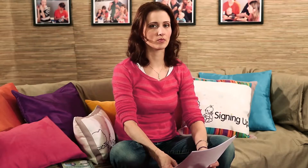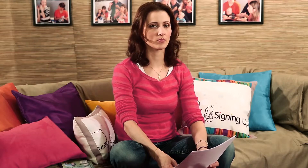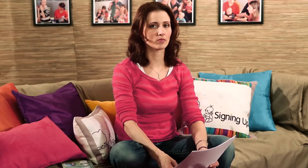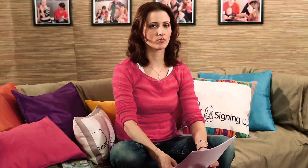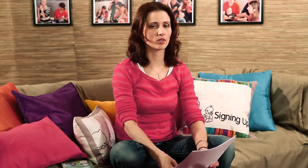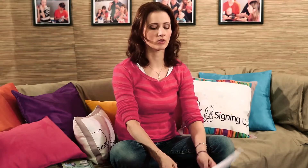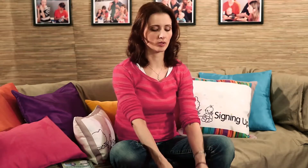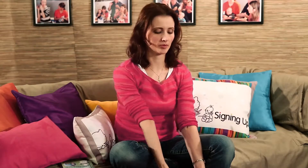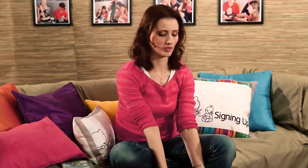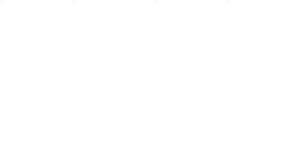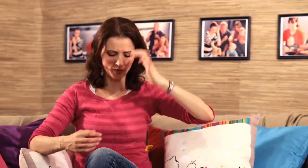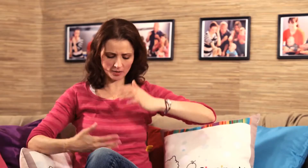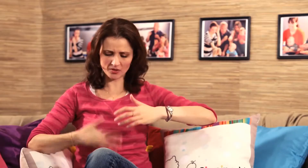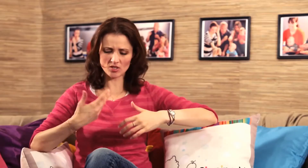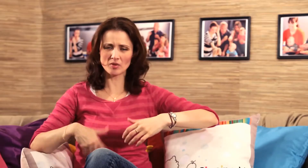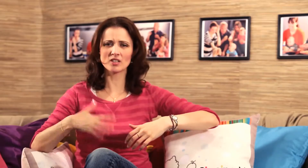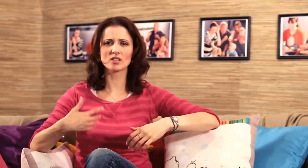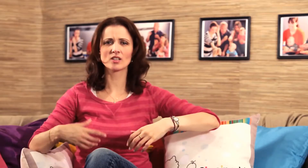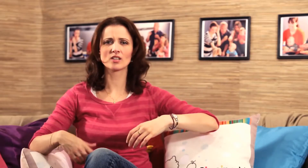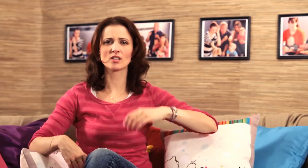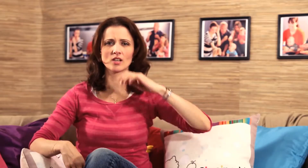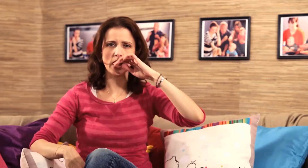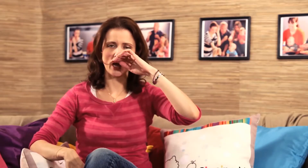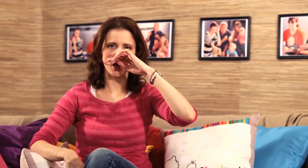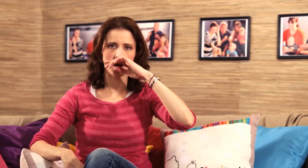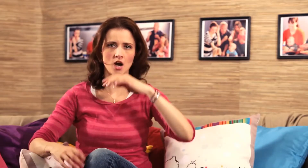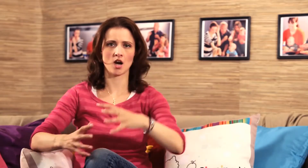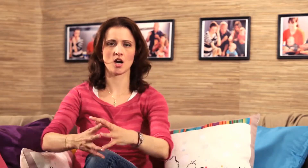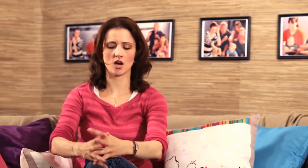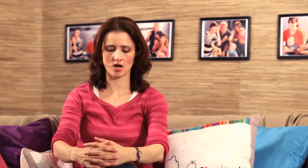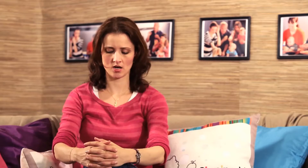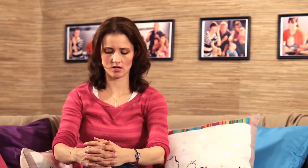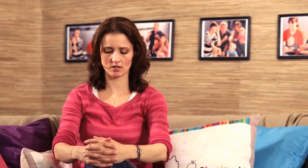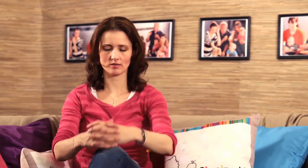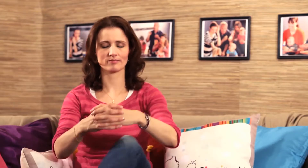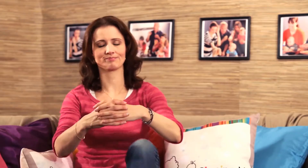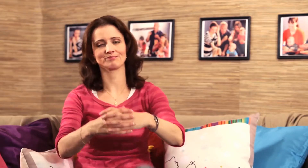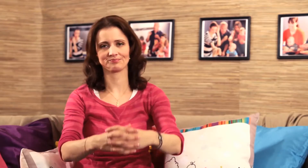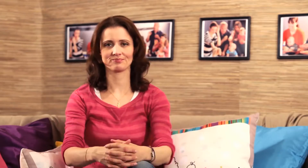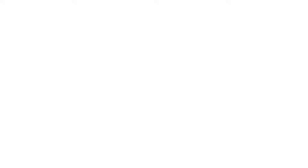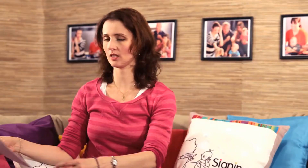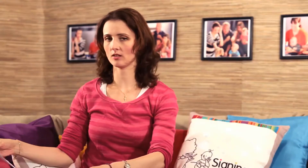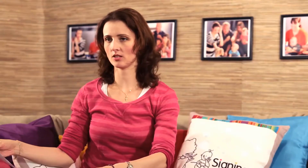though. Oh, okay. From where up can you see me? I can see the top of your knee now.